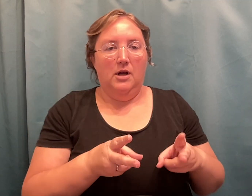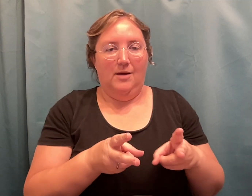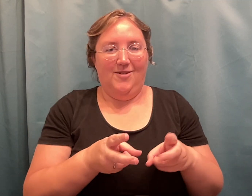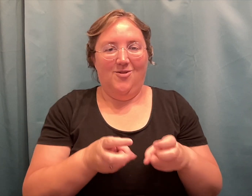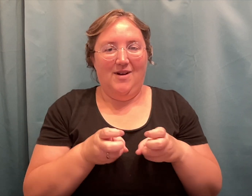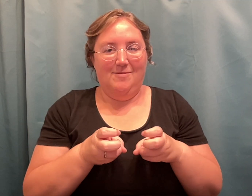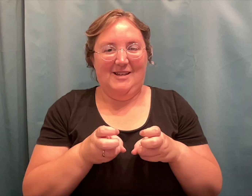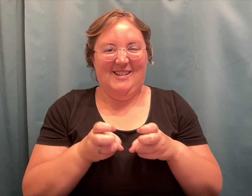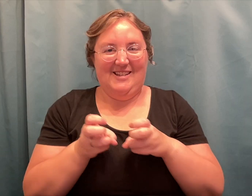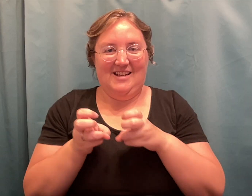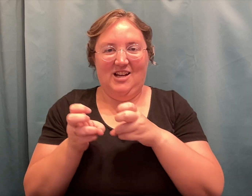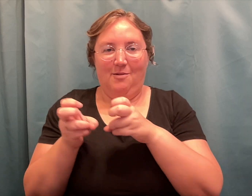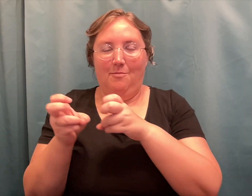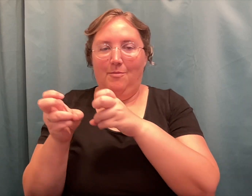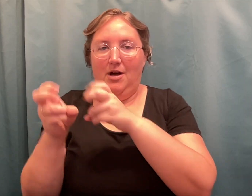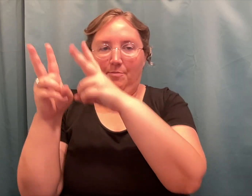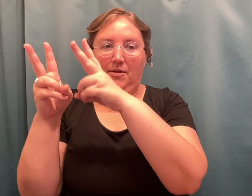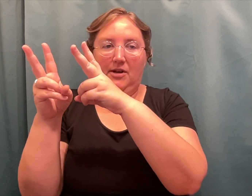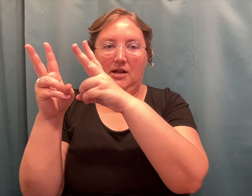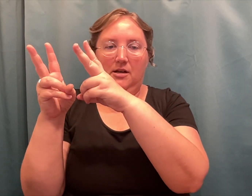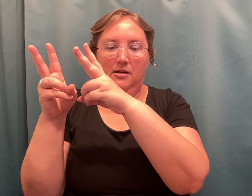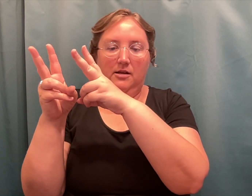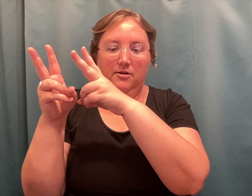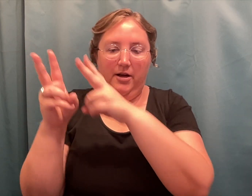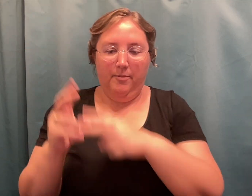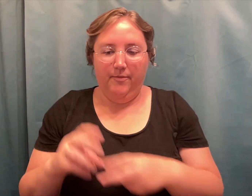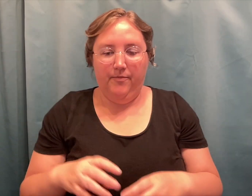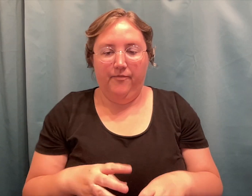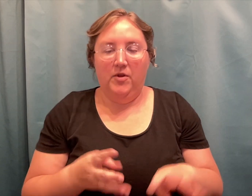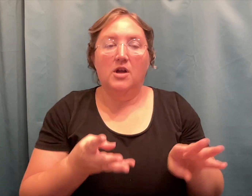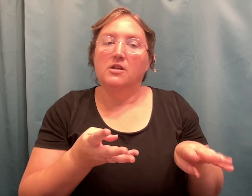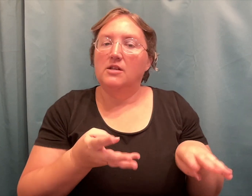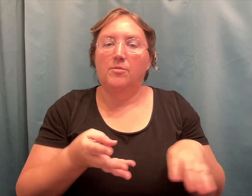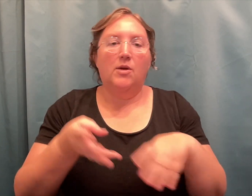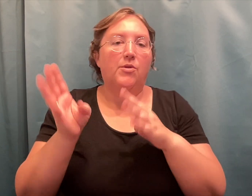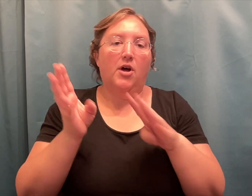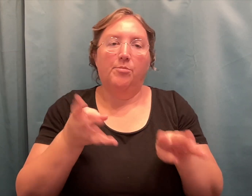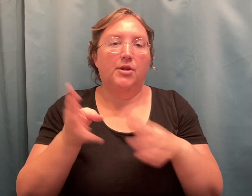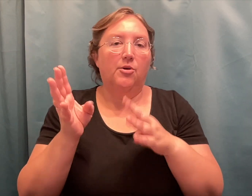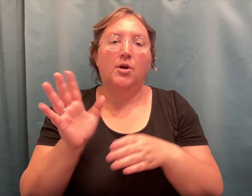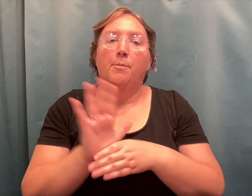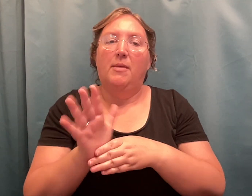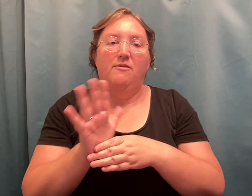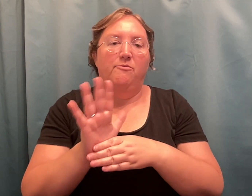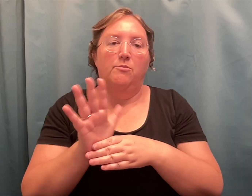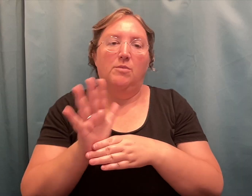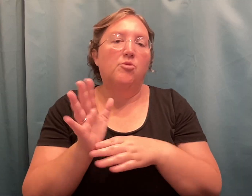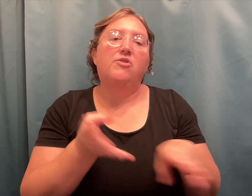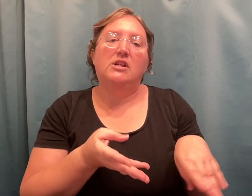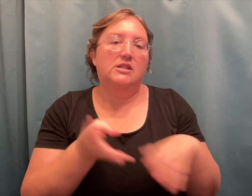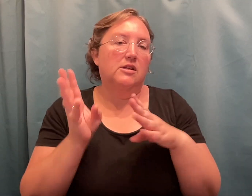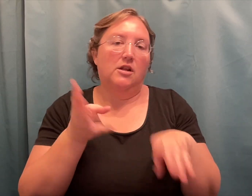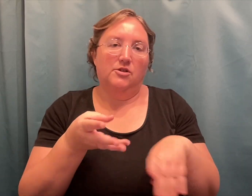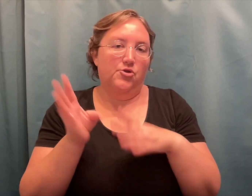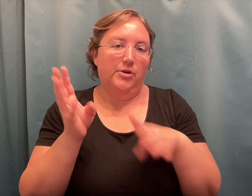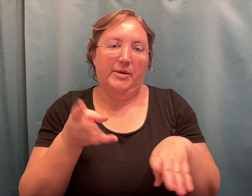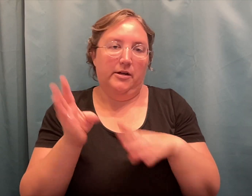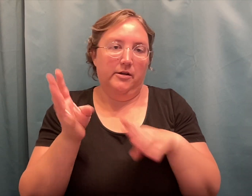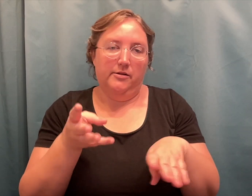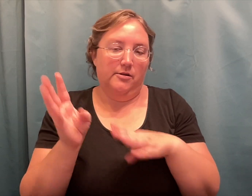I'm grabbing it and I'm uploading it into the internet. Same thing with upload. My movie is still streaming, is still